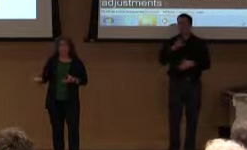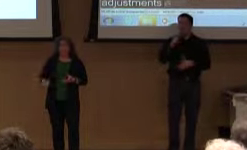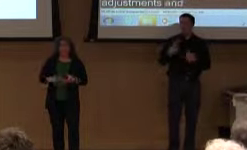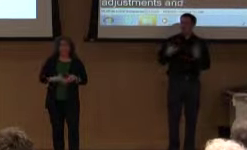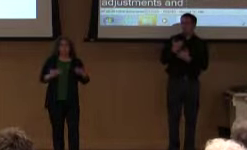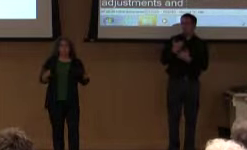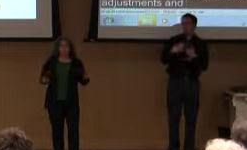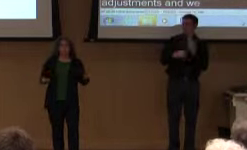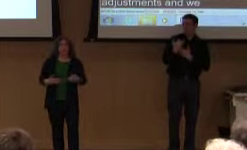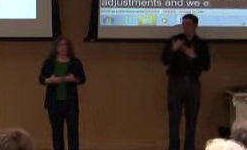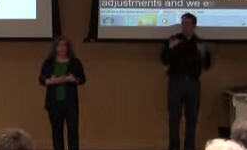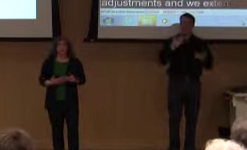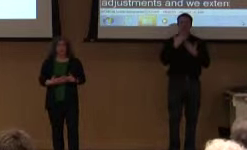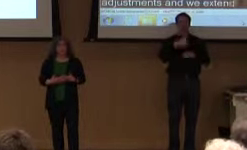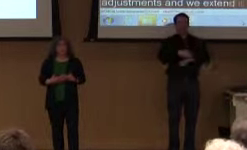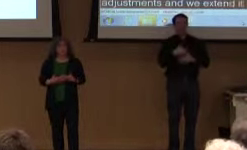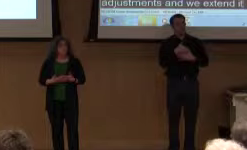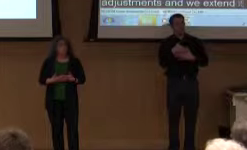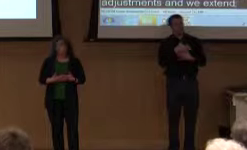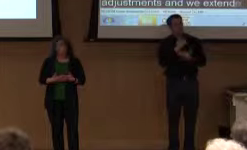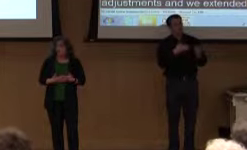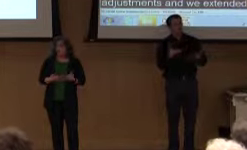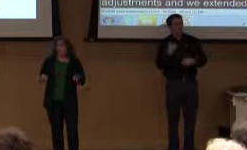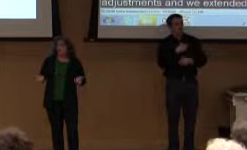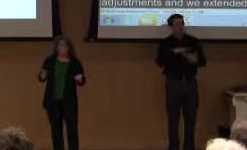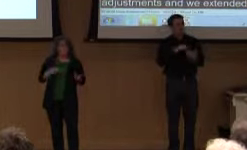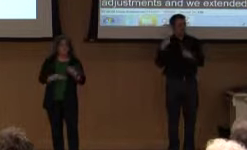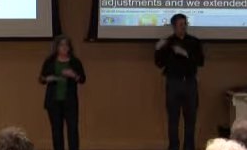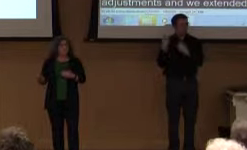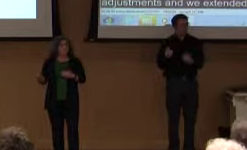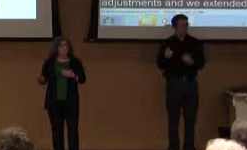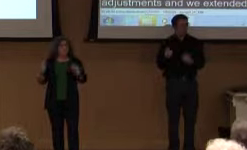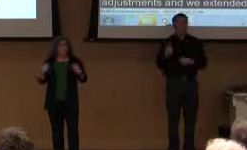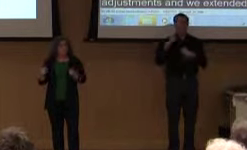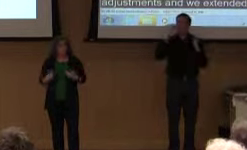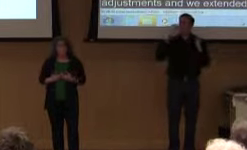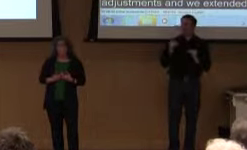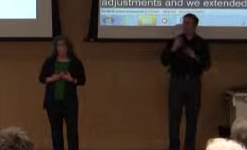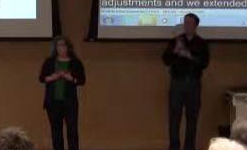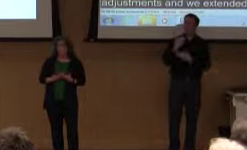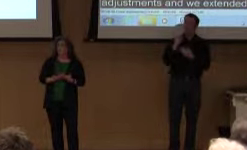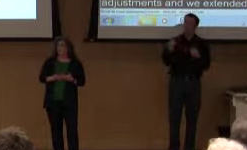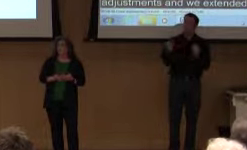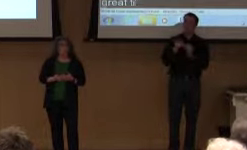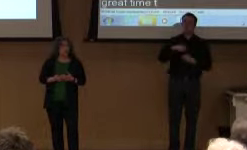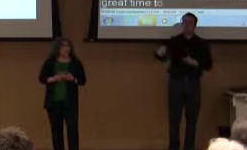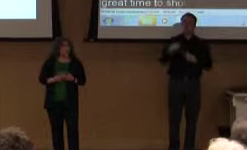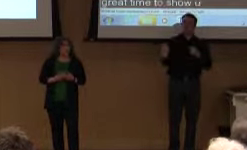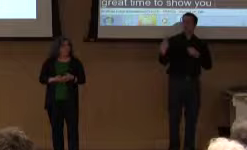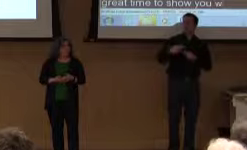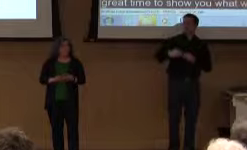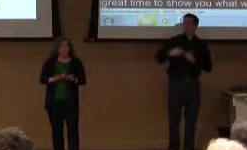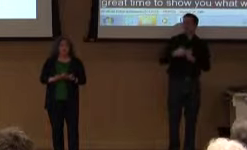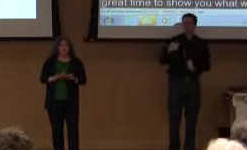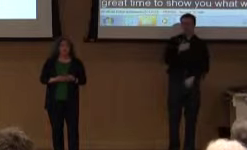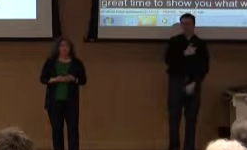is a great time to be sharing with you some of the things that we've learned, and hopefully to get some more of you to join in